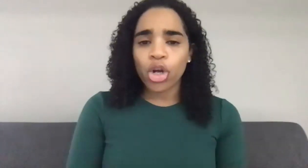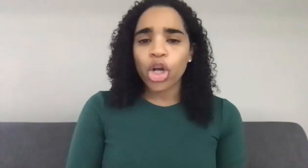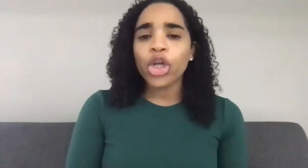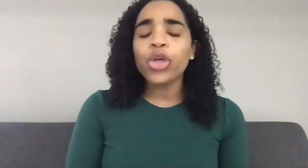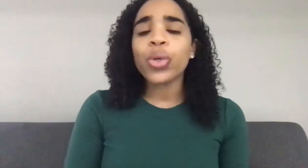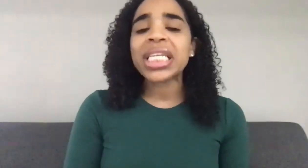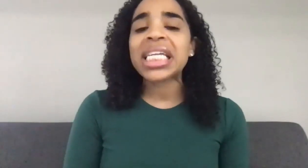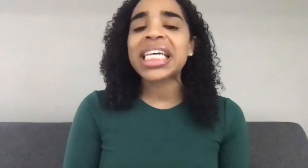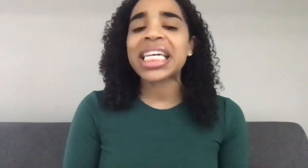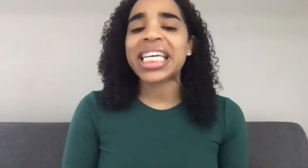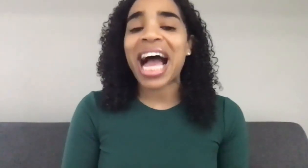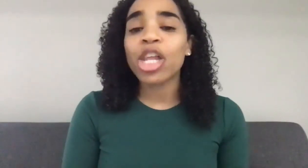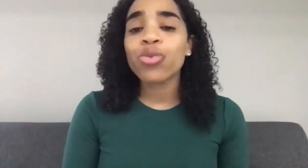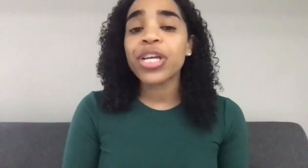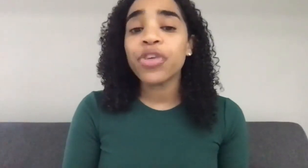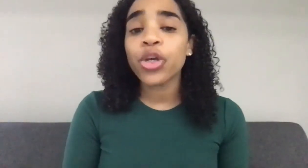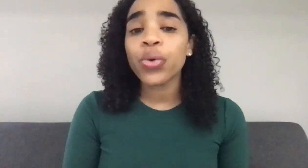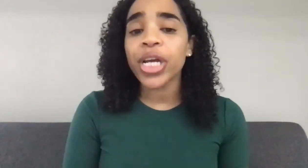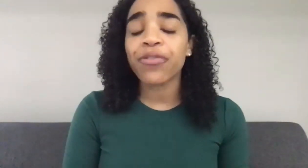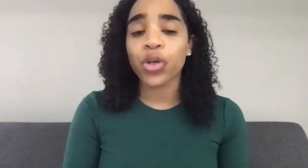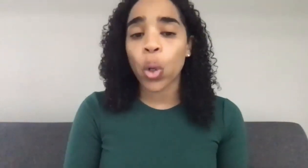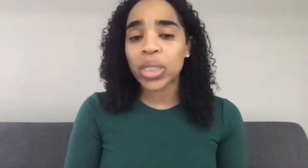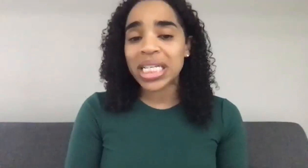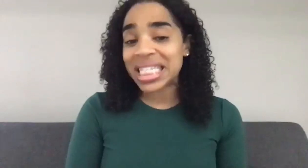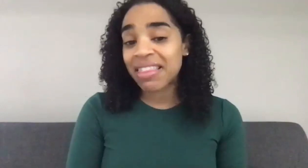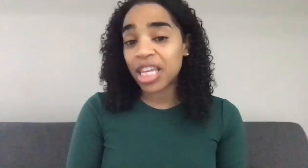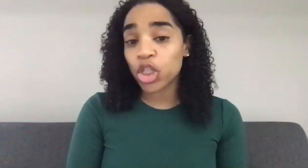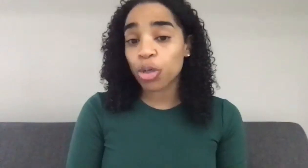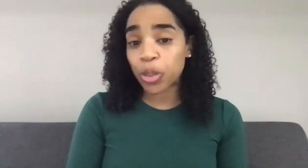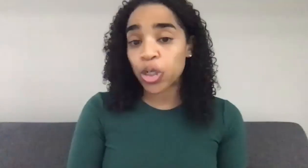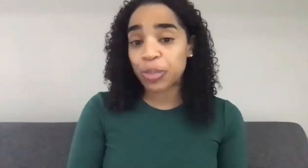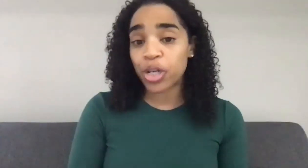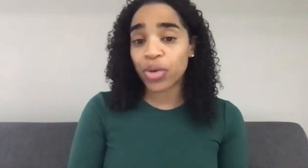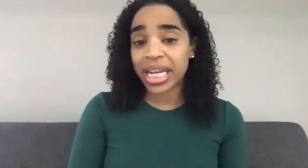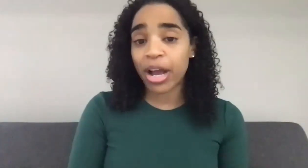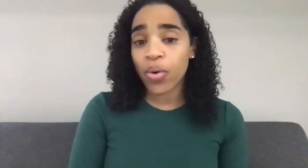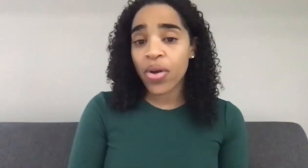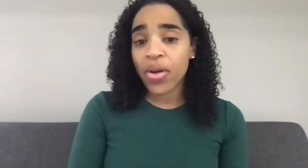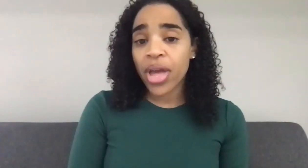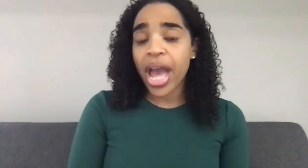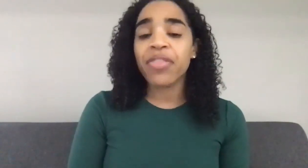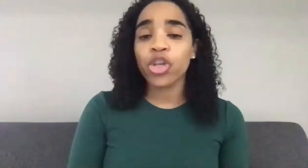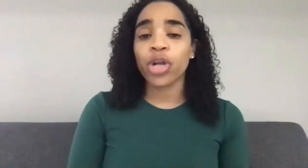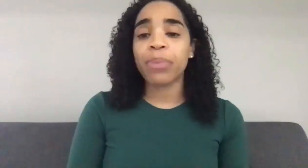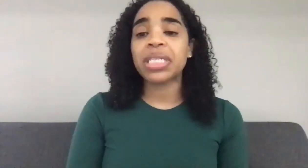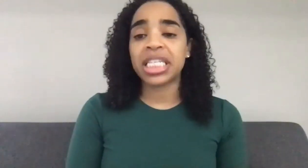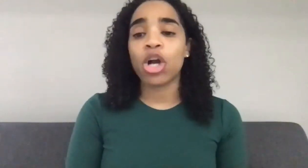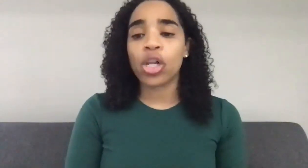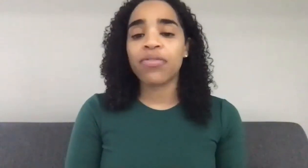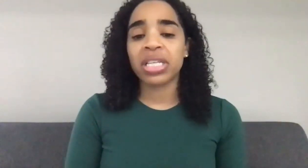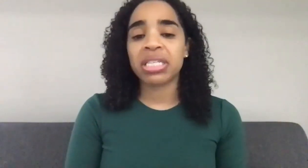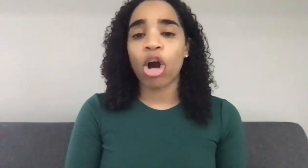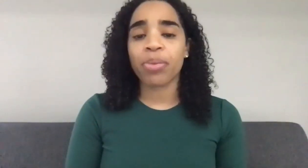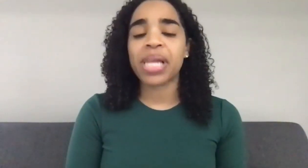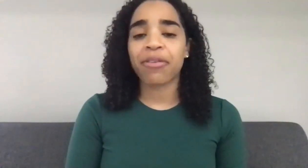You can click gallery view if you're only seeing the interpreter speak right now, and then you're able to see all of us on the platform at